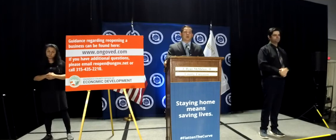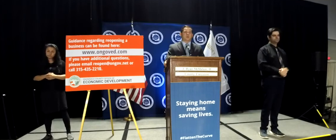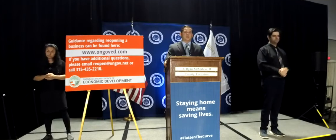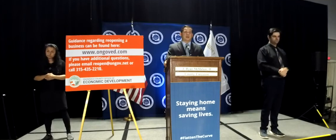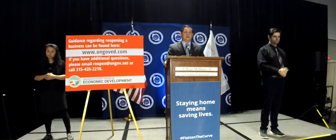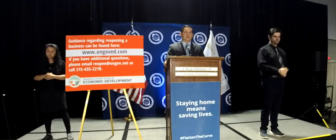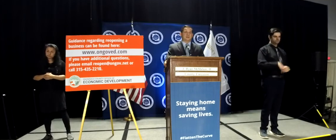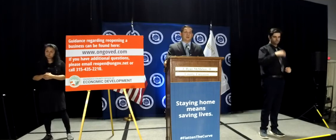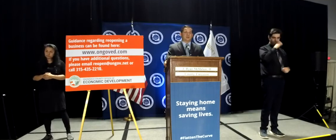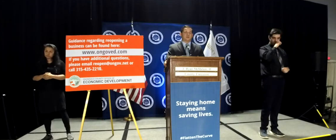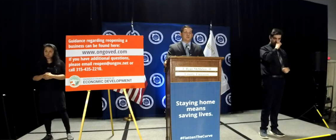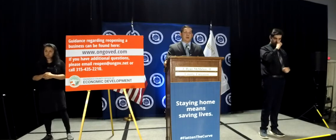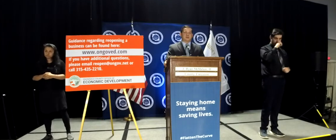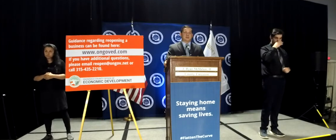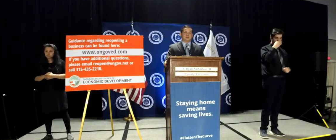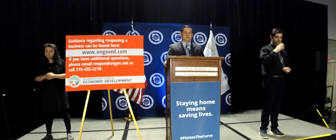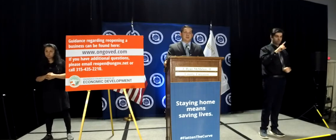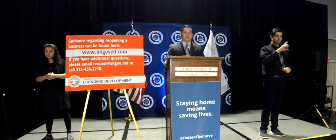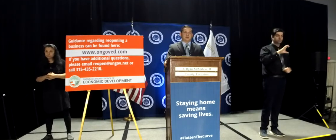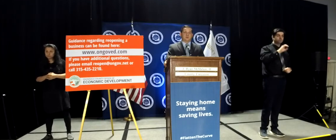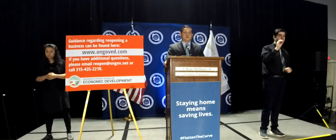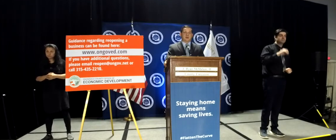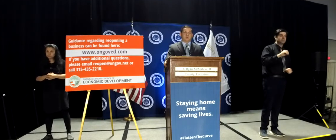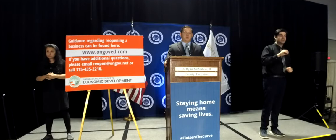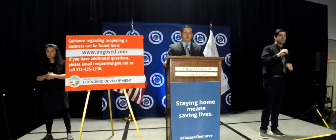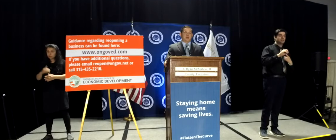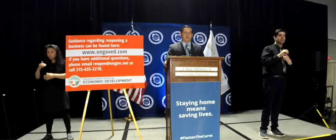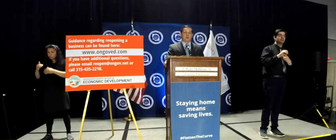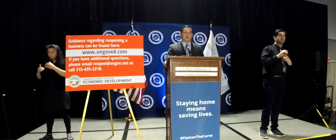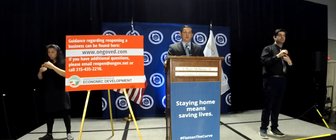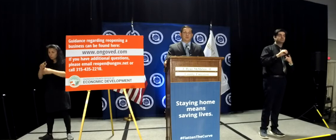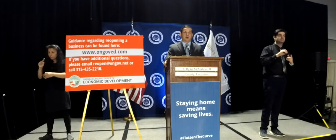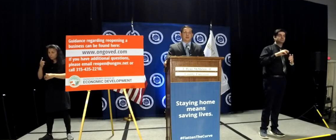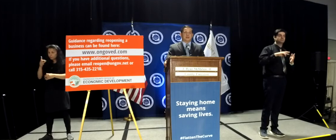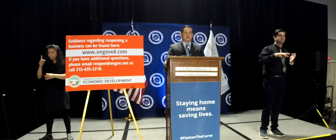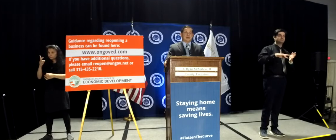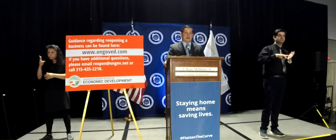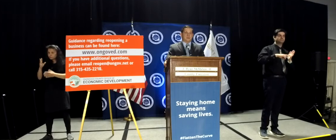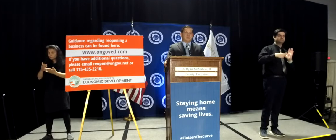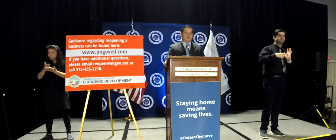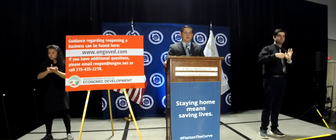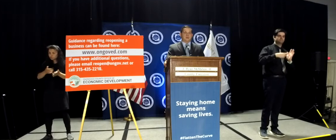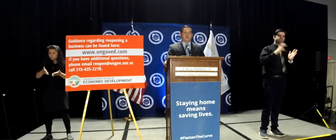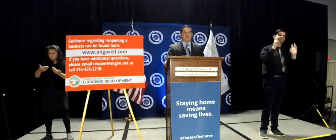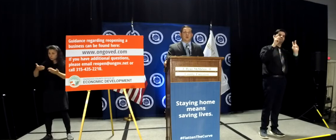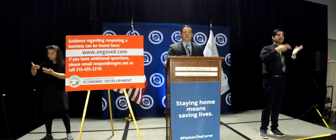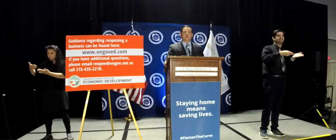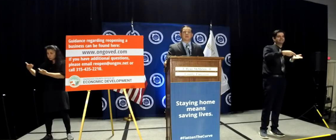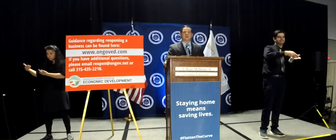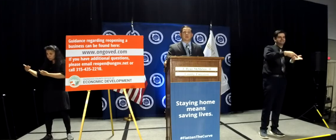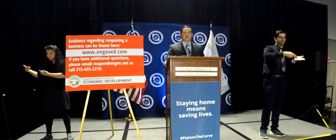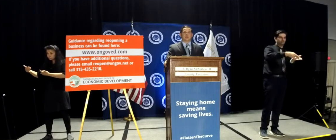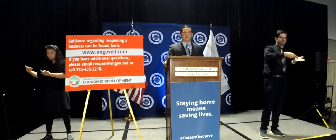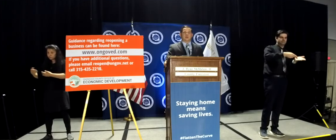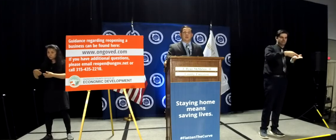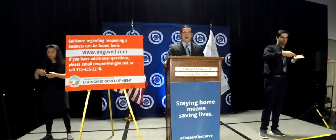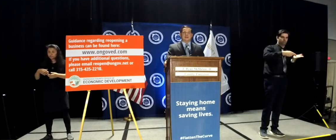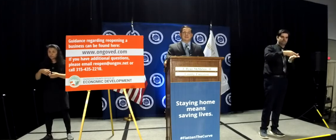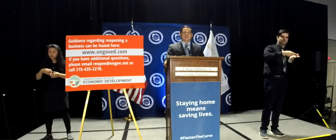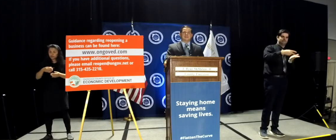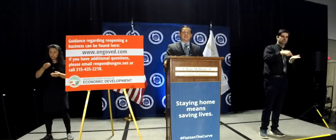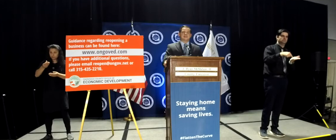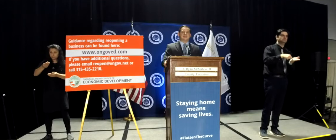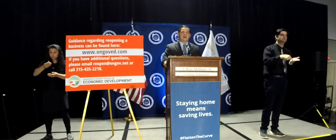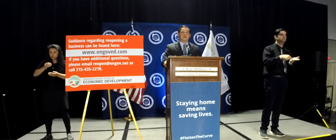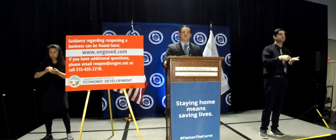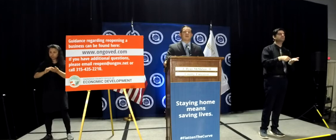this 100%, the integrity of this process that was set up when you're talking about restarting an economy is only as good as